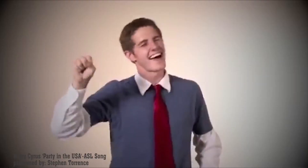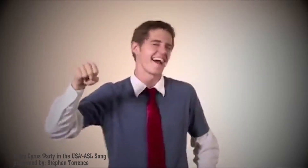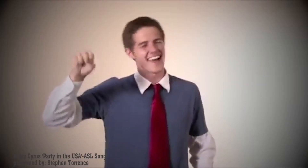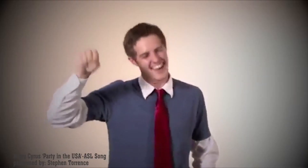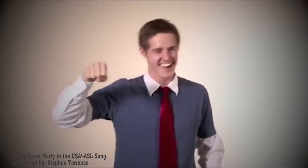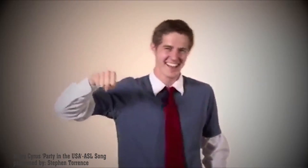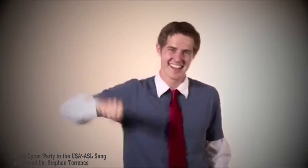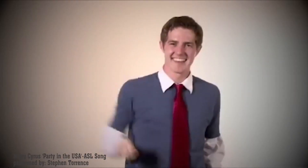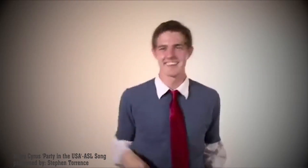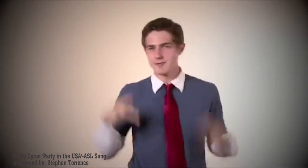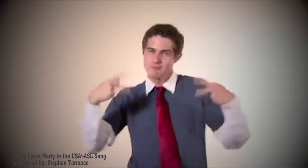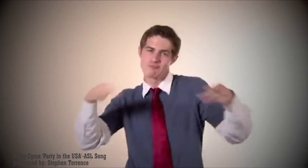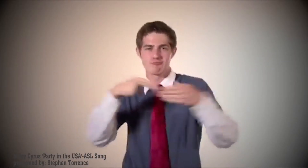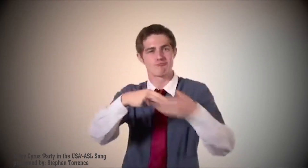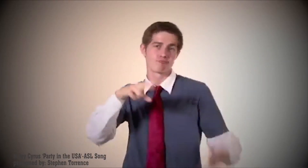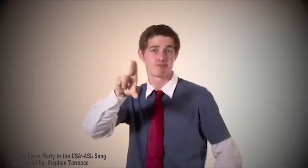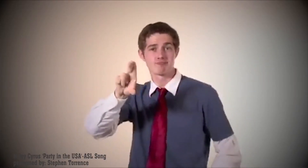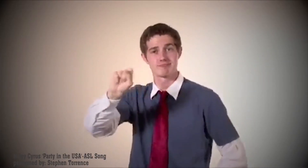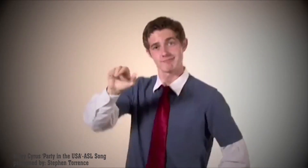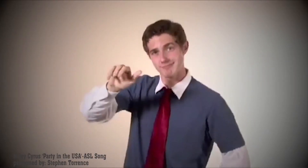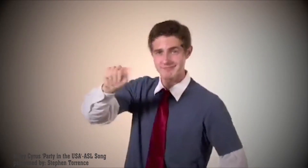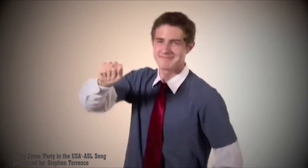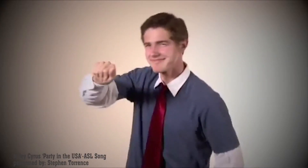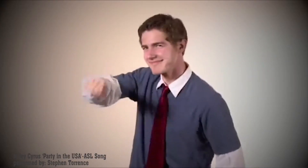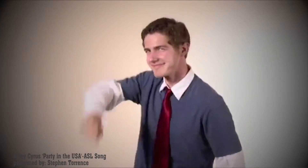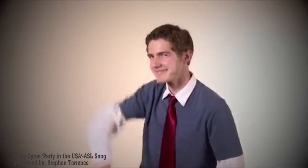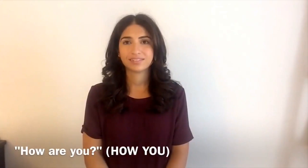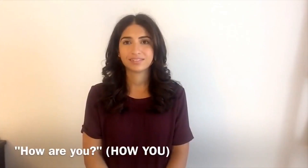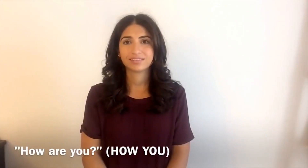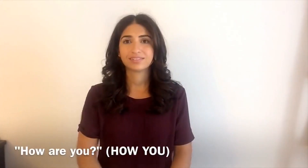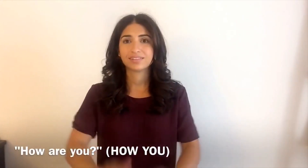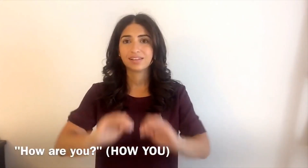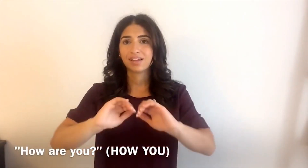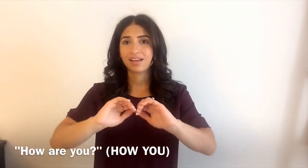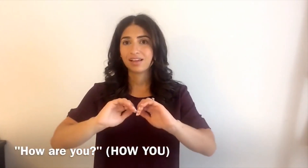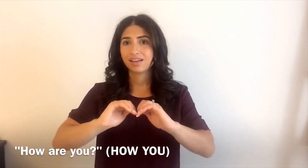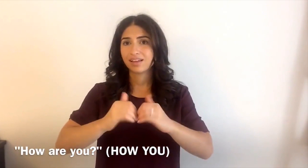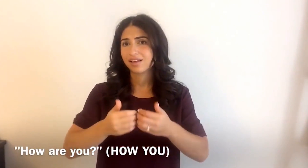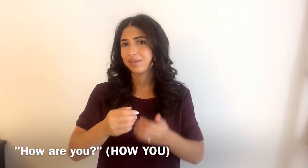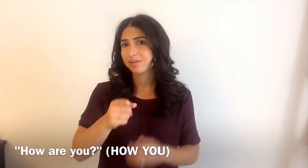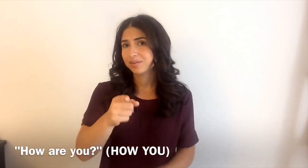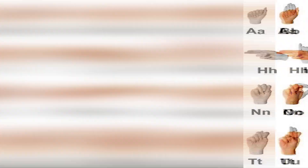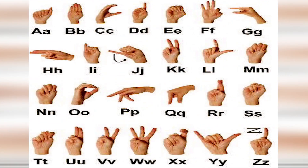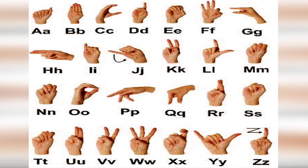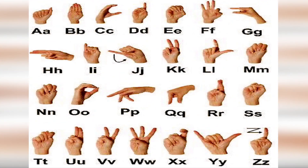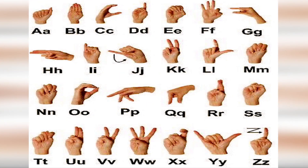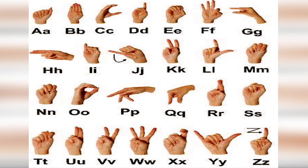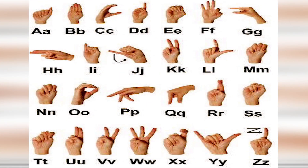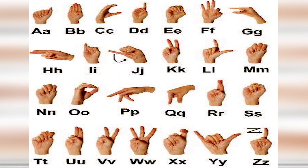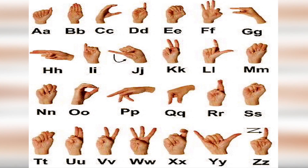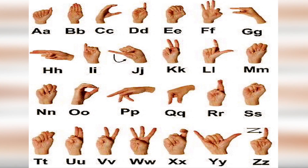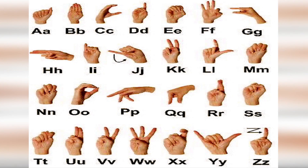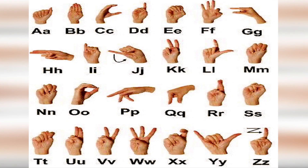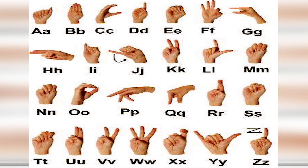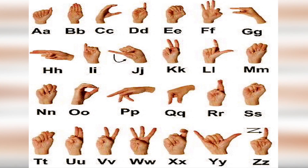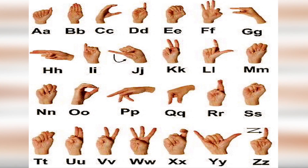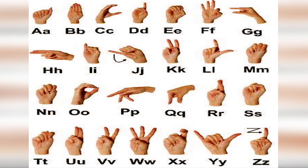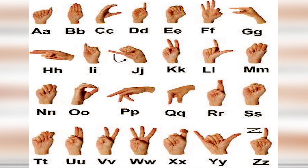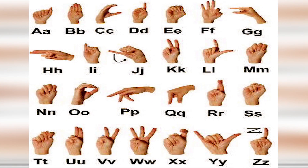Americans use American Sign Language, ASL. And it's not just English of the hands. ASL has its own grammar and structure.